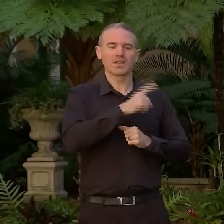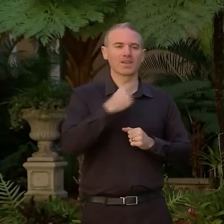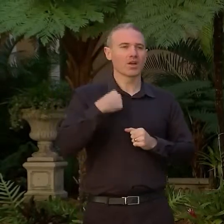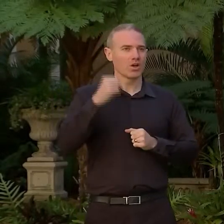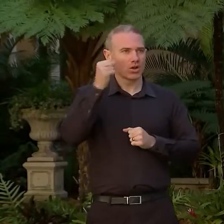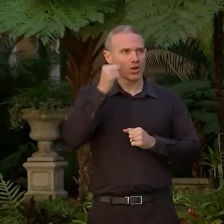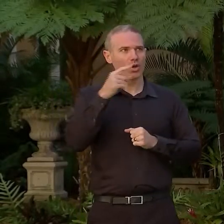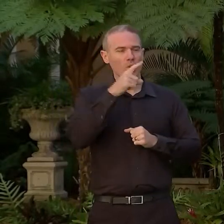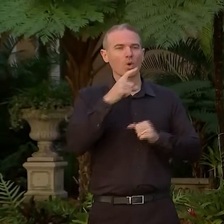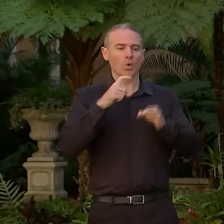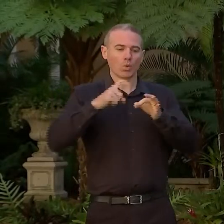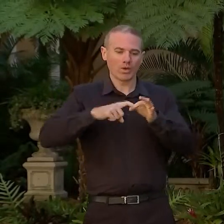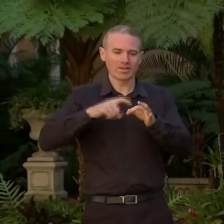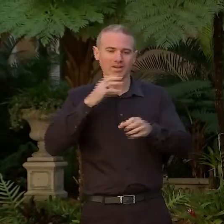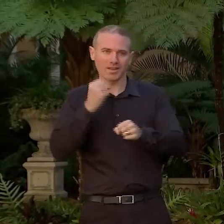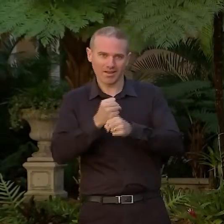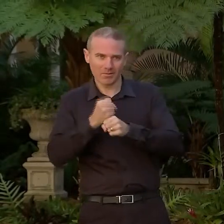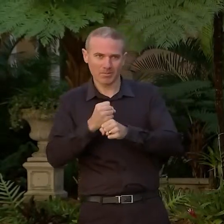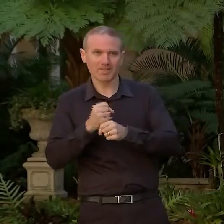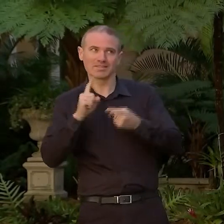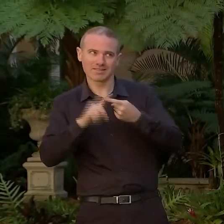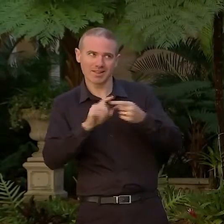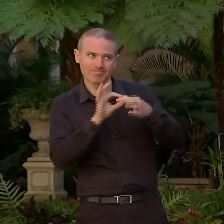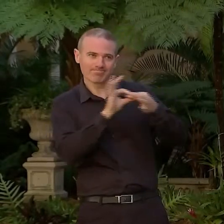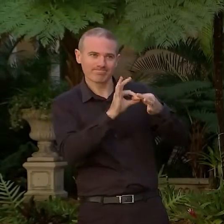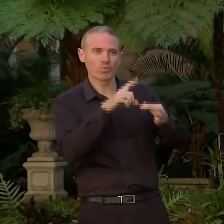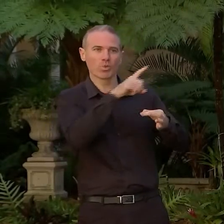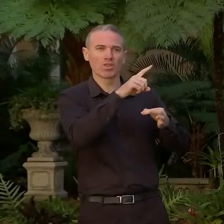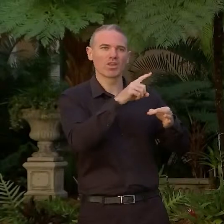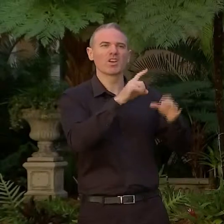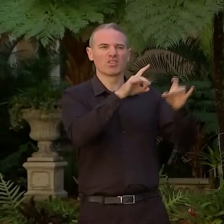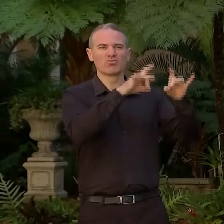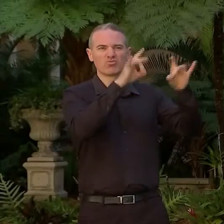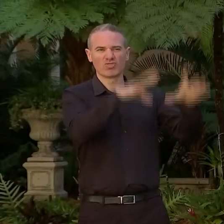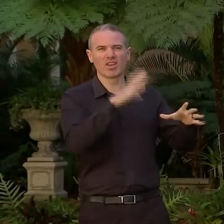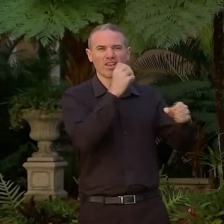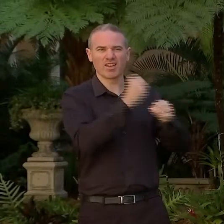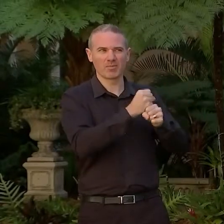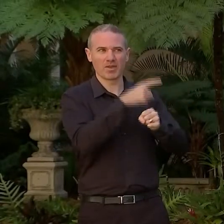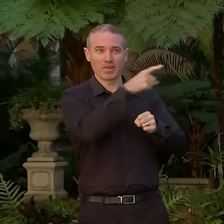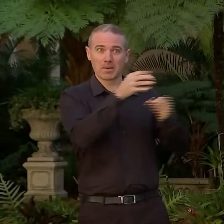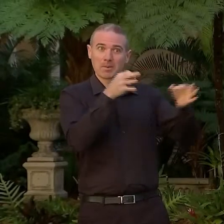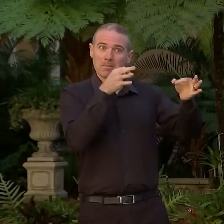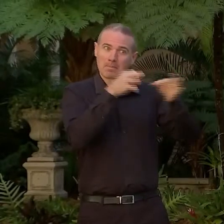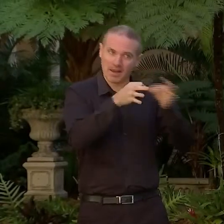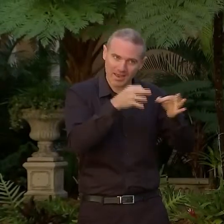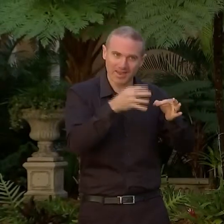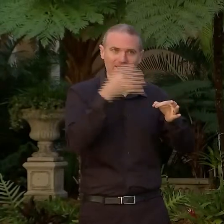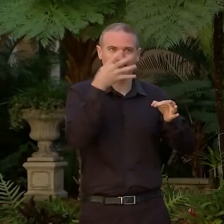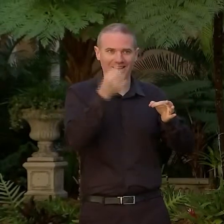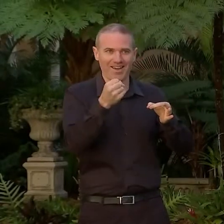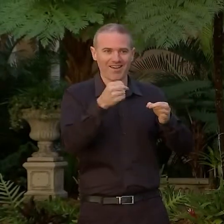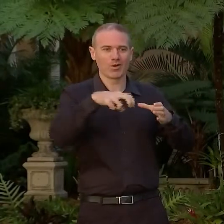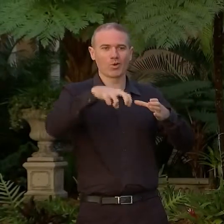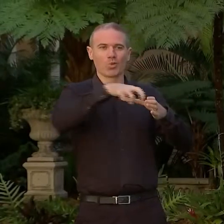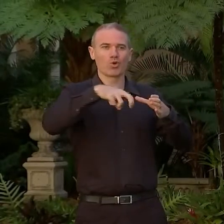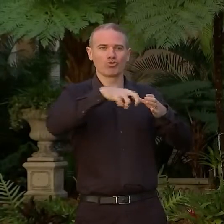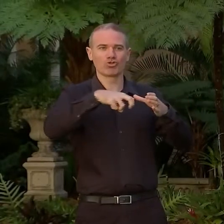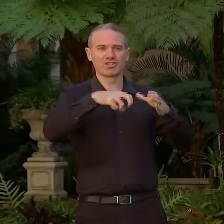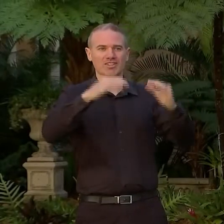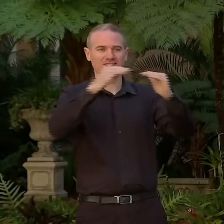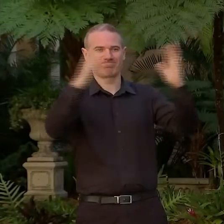to work very closely with the Australian Government on their planned quarantine facility at Pinkenbar, and we'll continue to do everything that we can